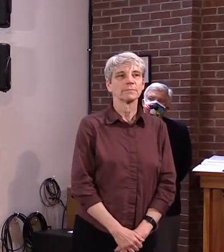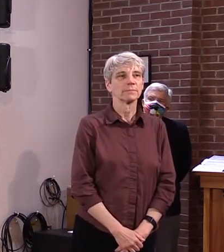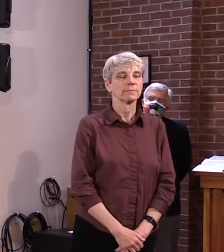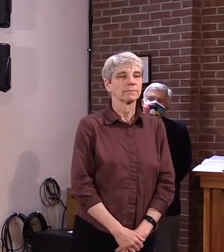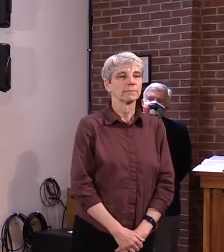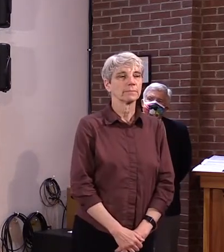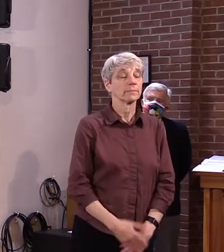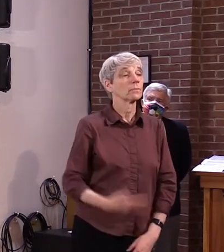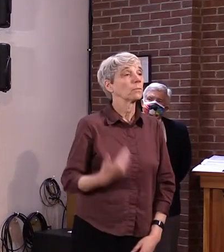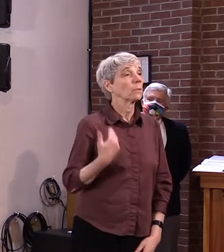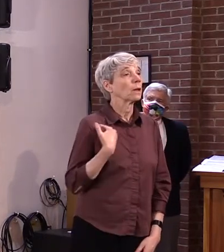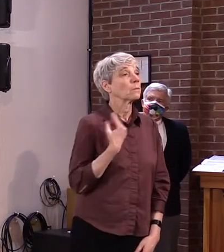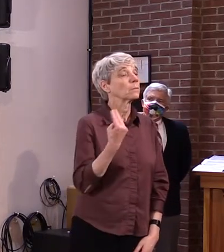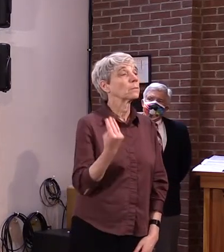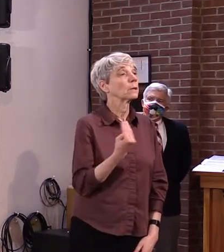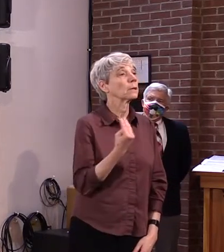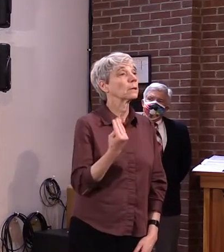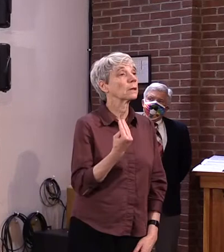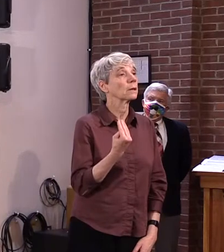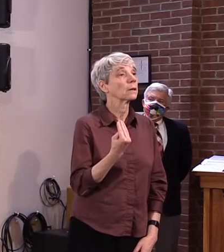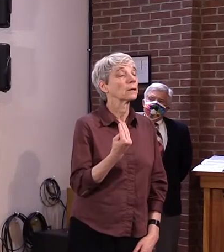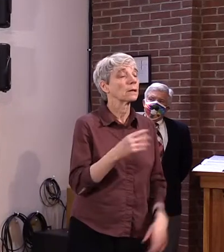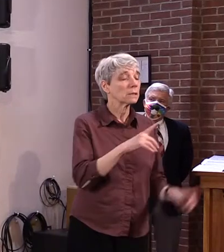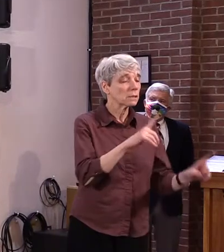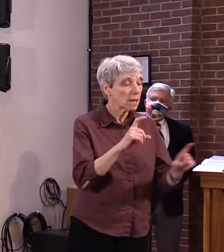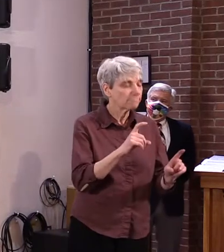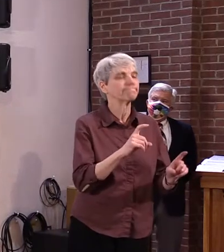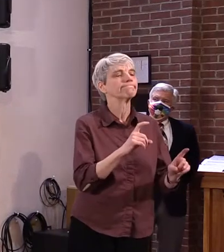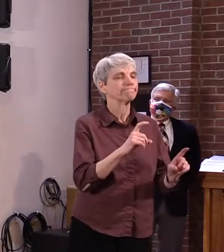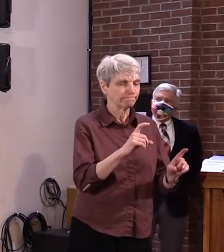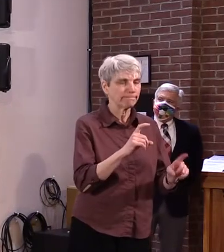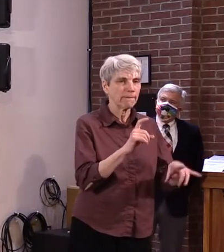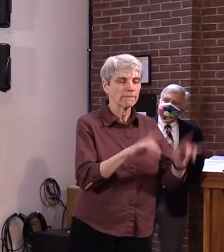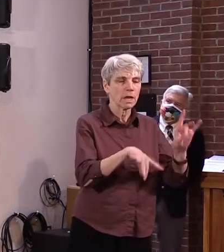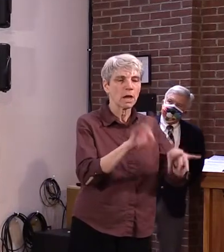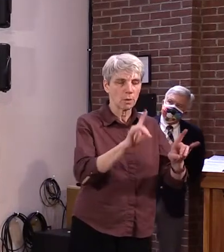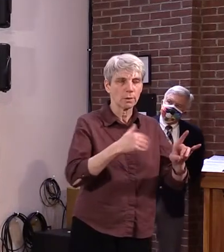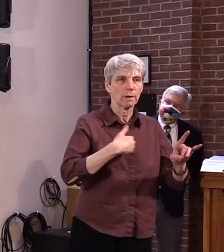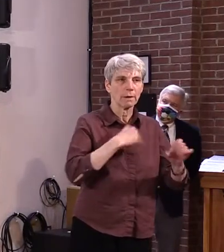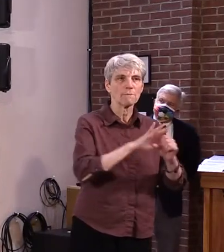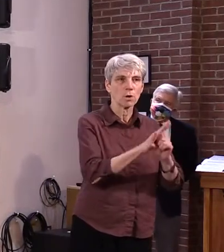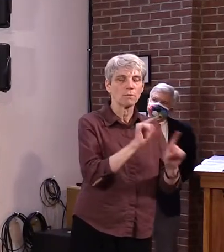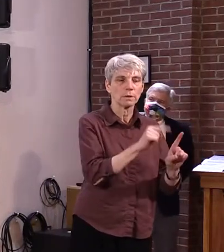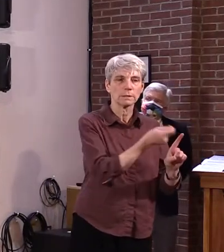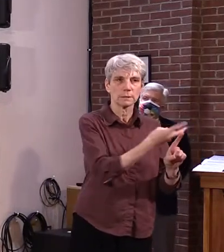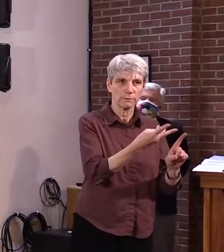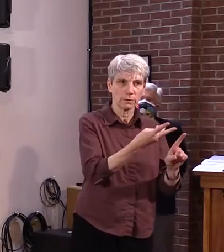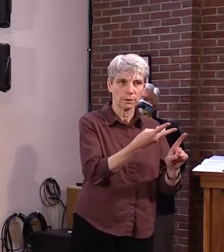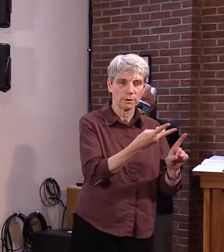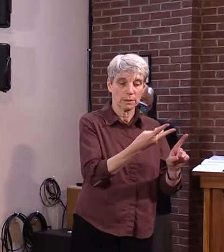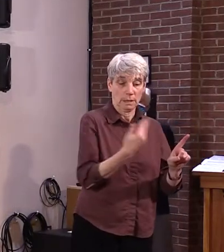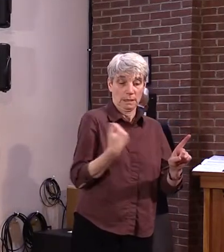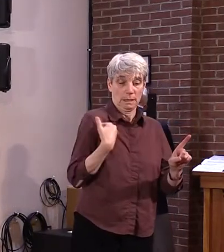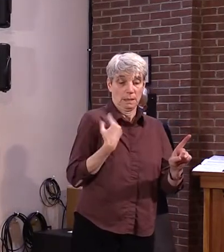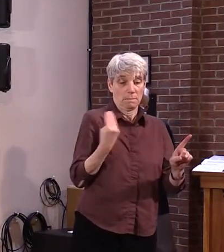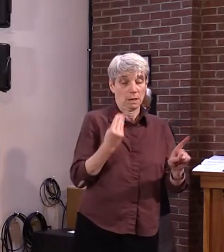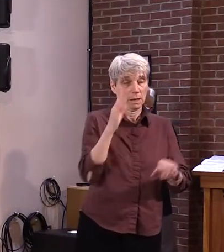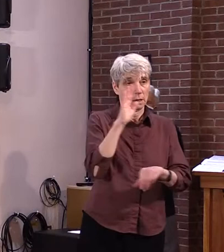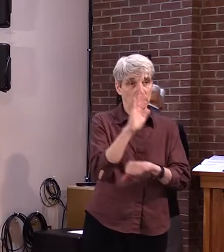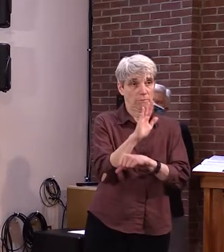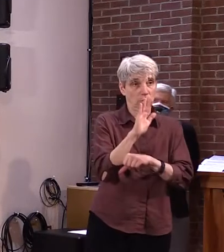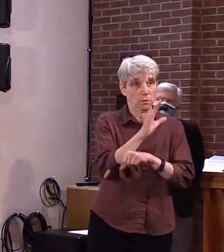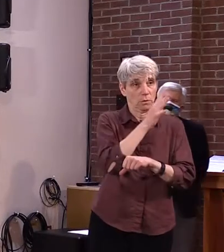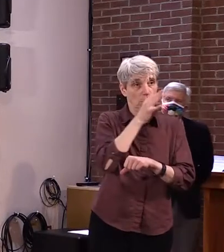On Monday, we saw a spike in the number of positive tests. And yesterday afternoon, at a separate briefing,